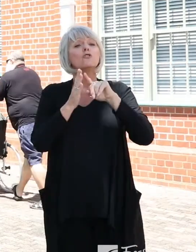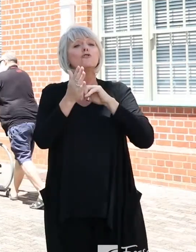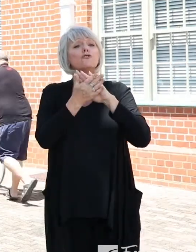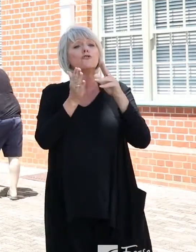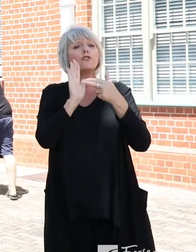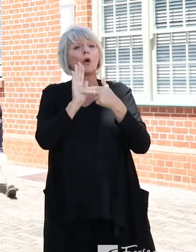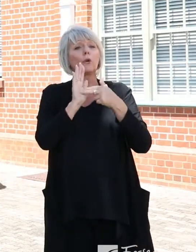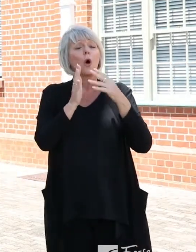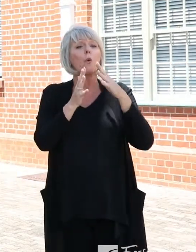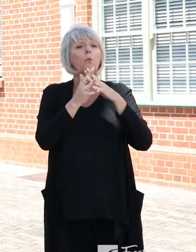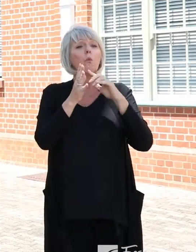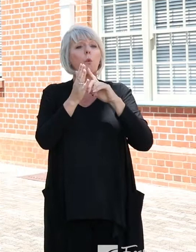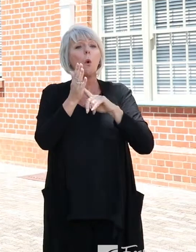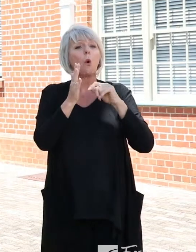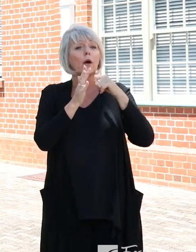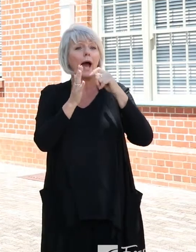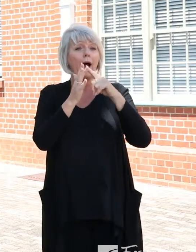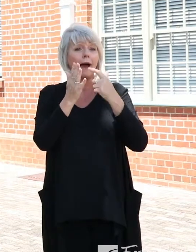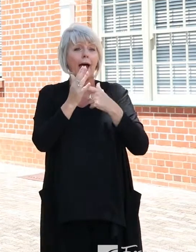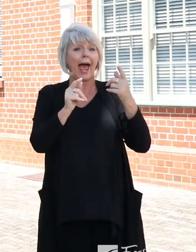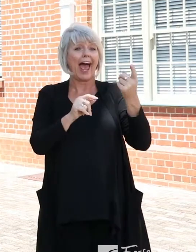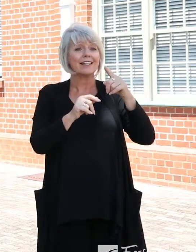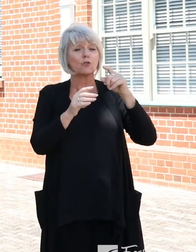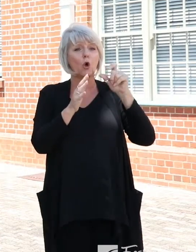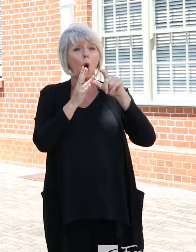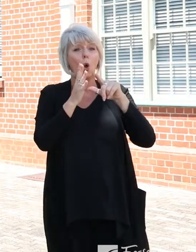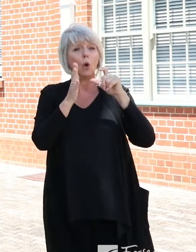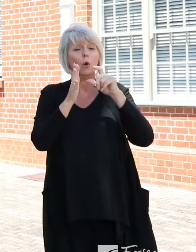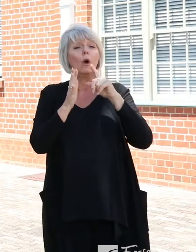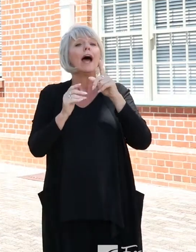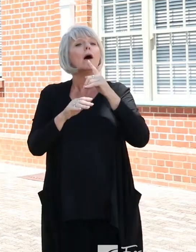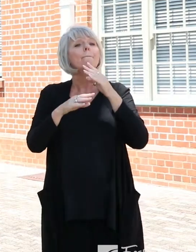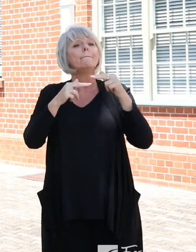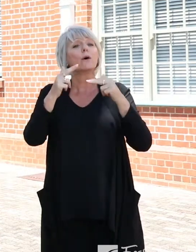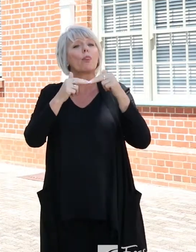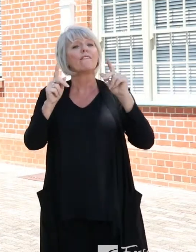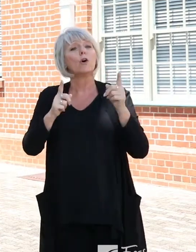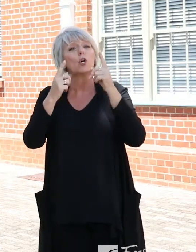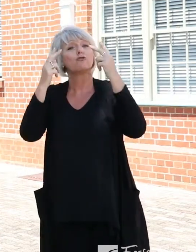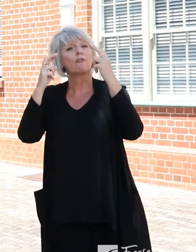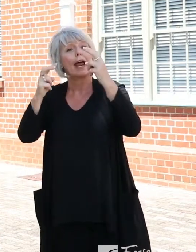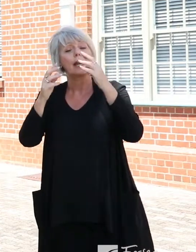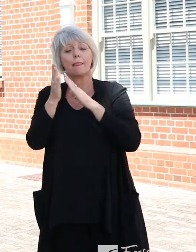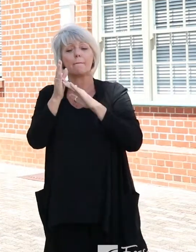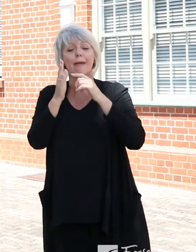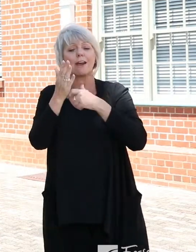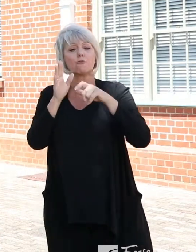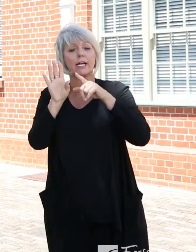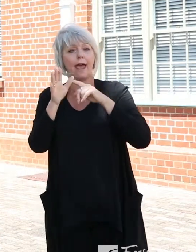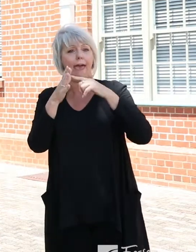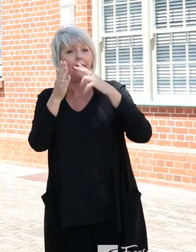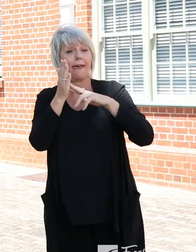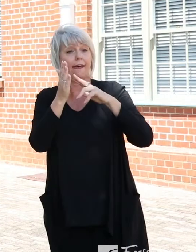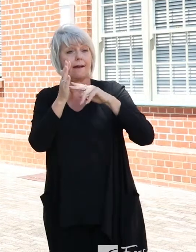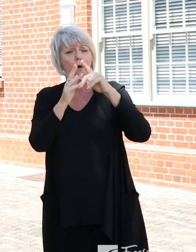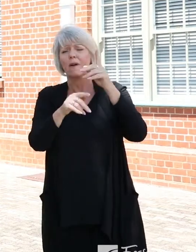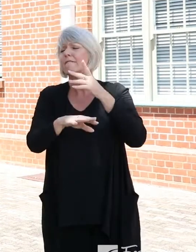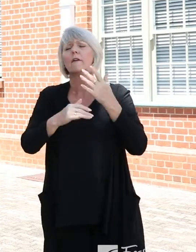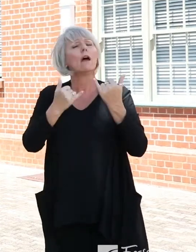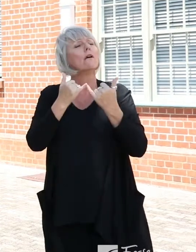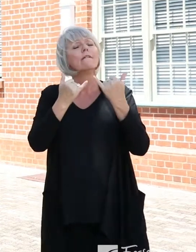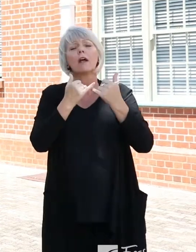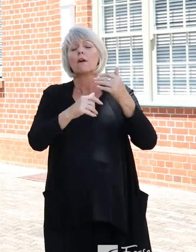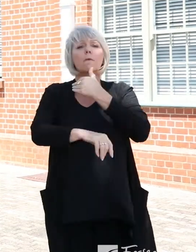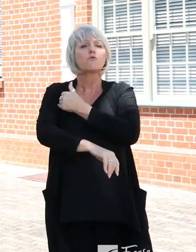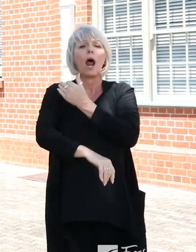Union Foundry built the very first locomotive in Queensland, the Mary Ann. We're proud of those workers, and we're extremely proud of the men and women